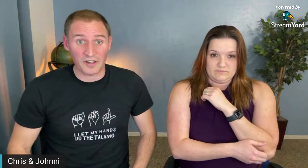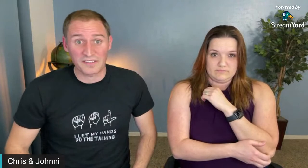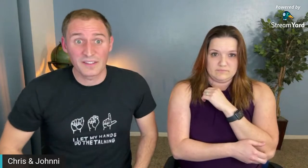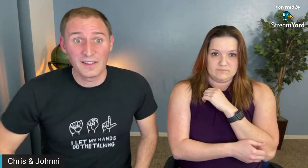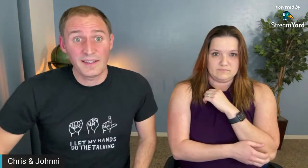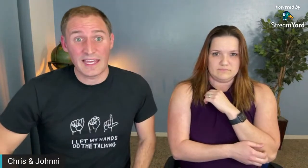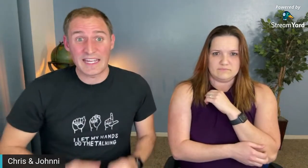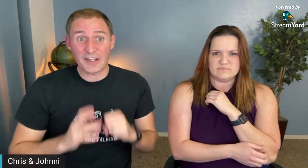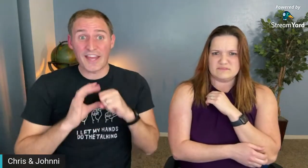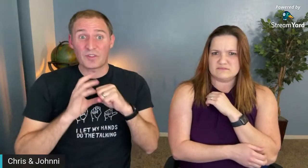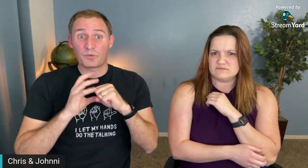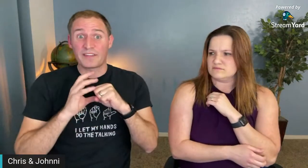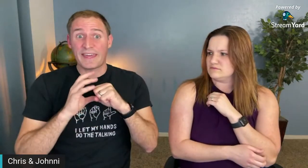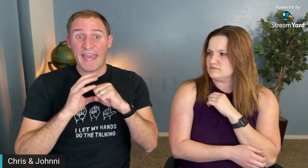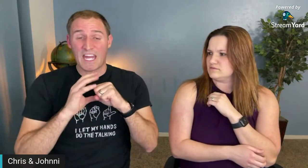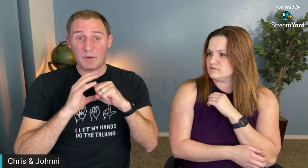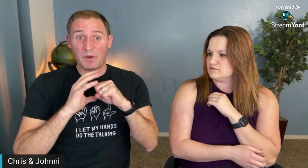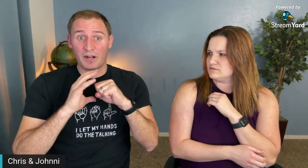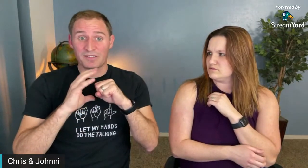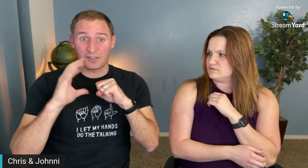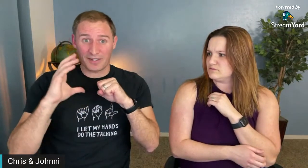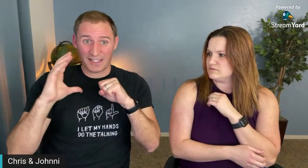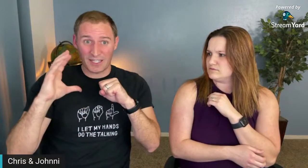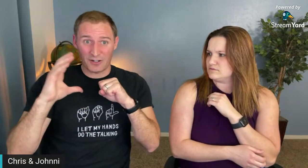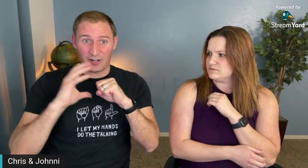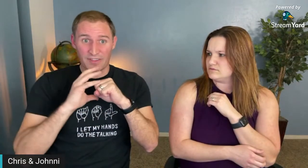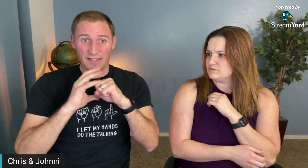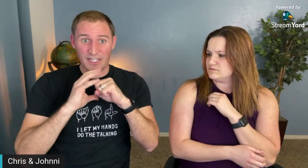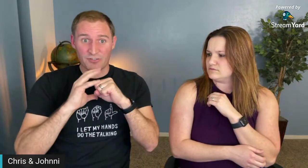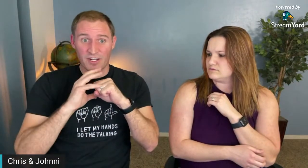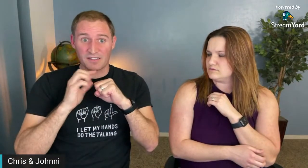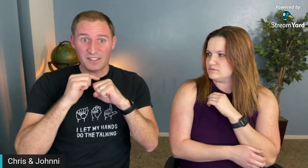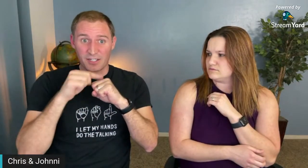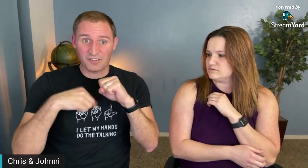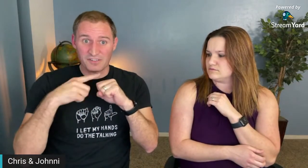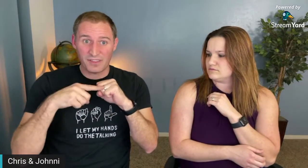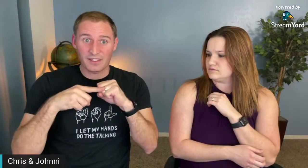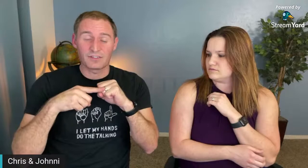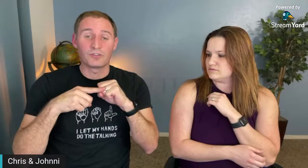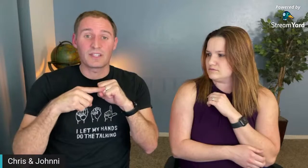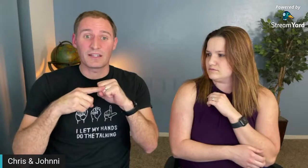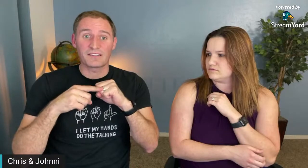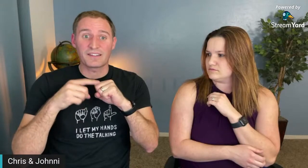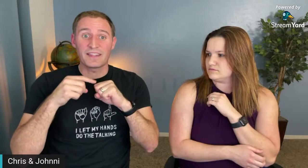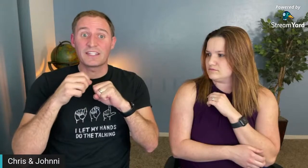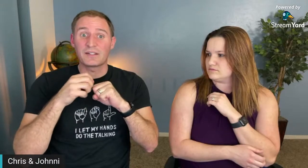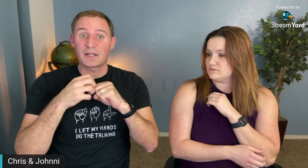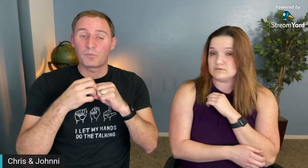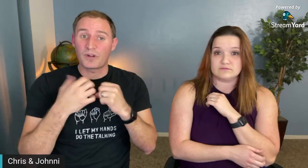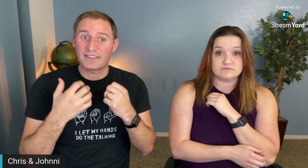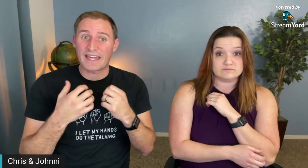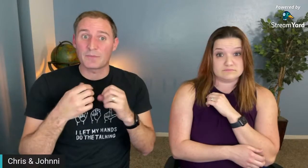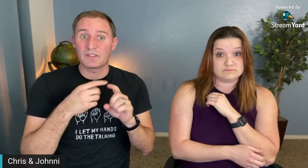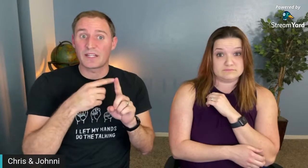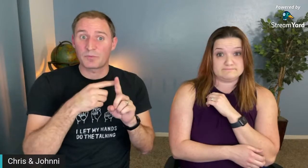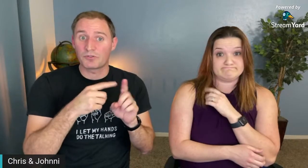quarks. And now you have to break that atom apart. So like here are the electrons, here's the nucleus, and then you can like break that up into like